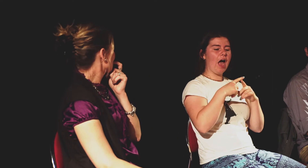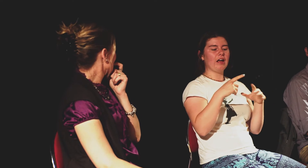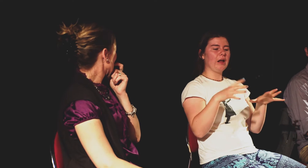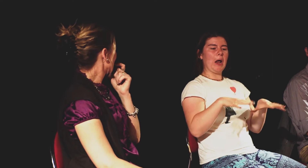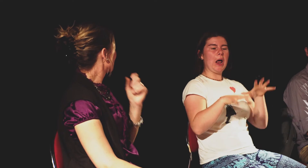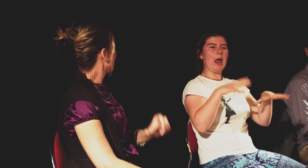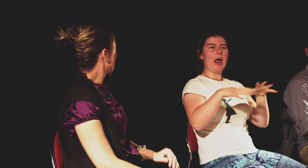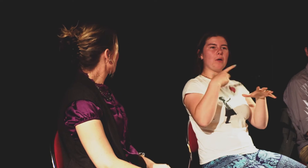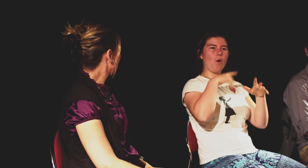13 or 14,